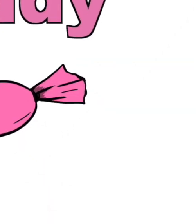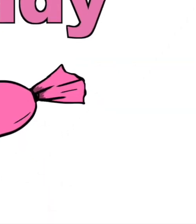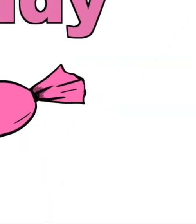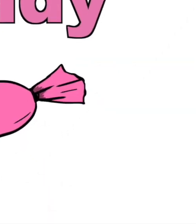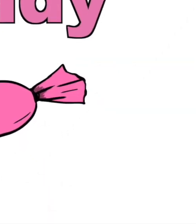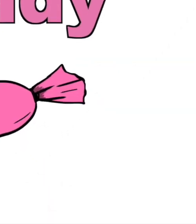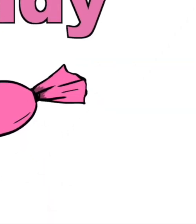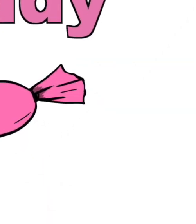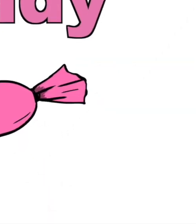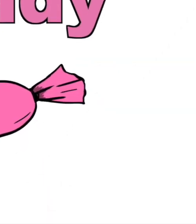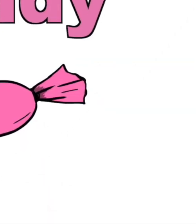Candy.